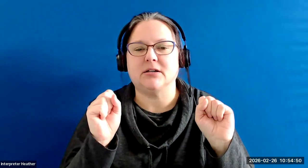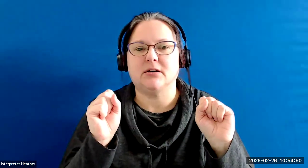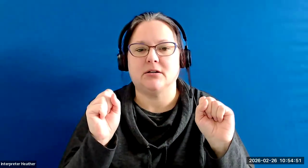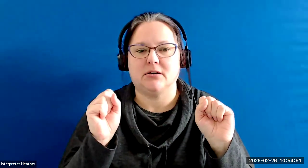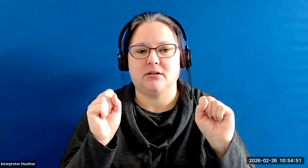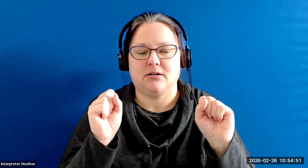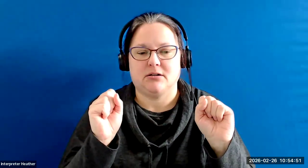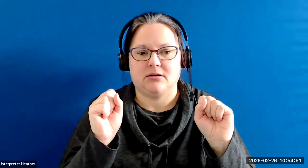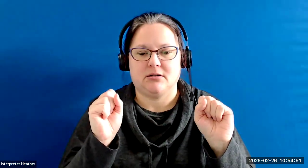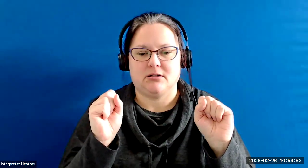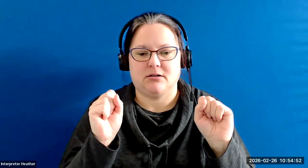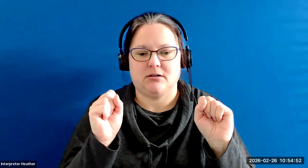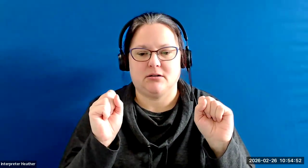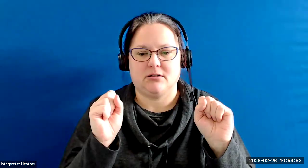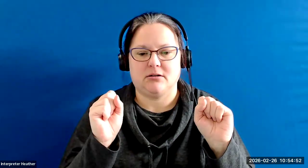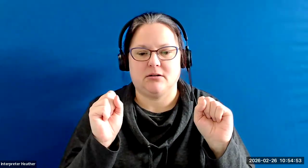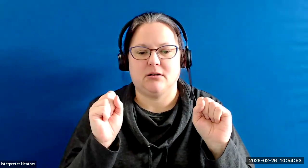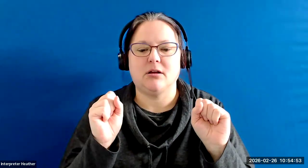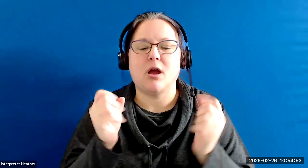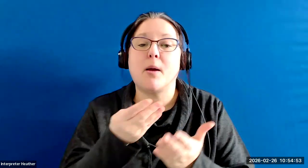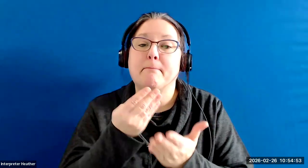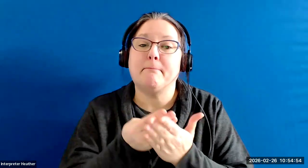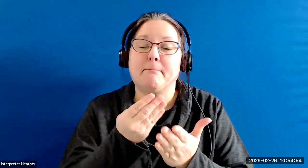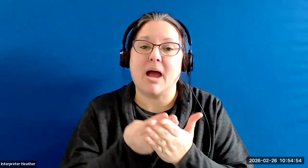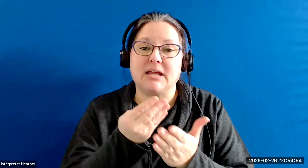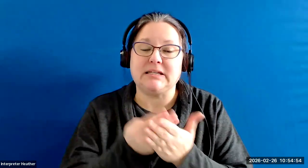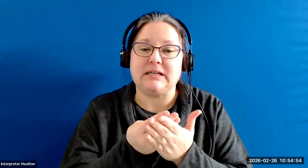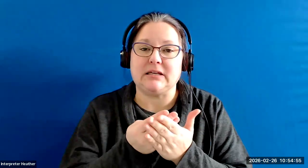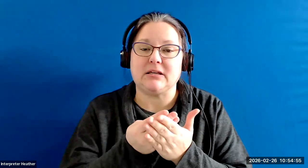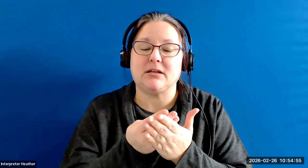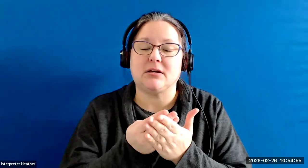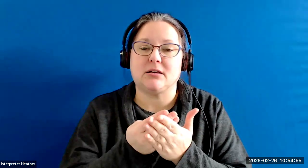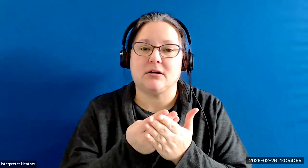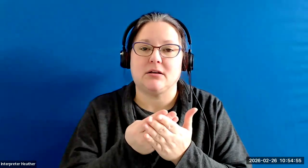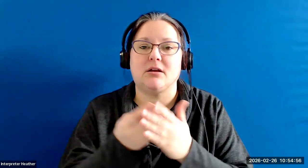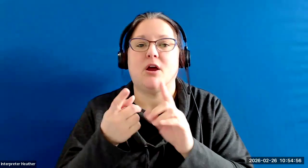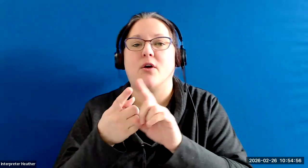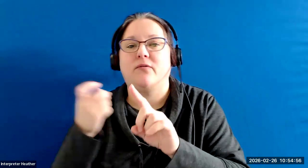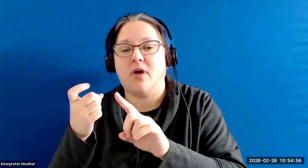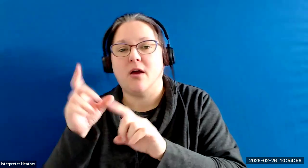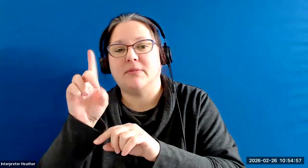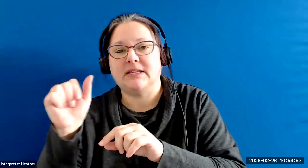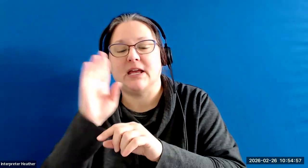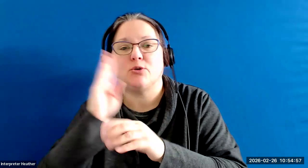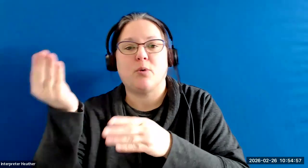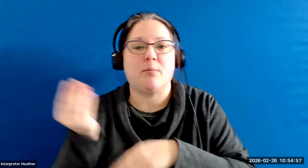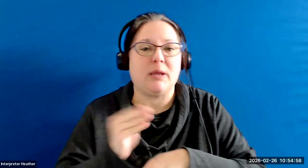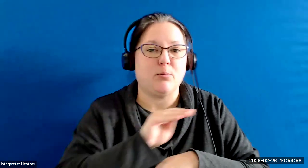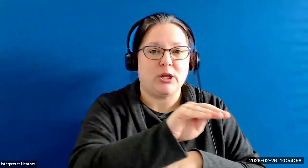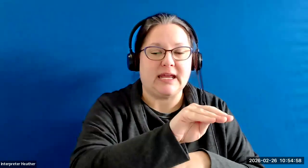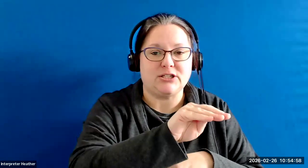where money is being funneled from our communities into